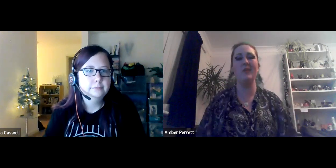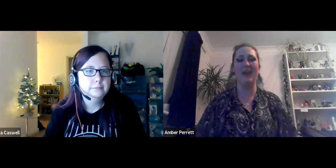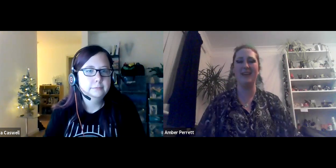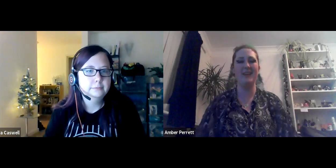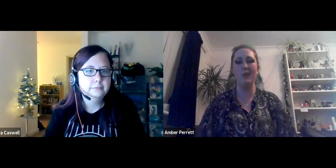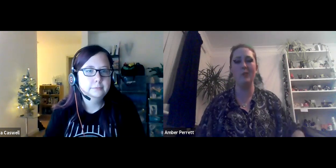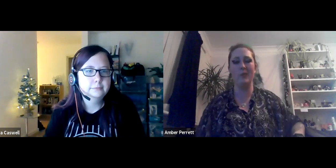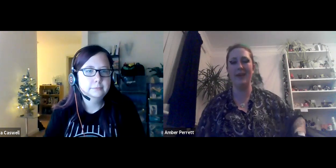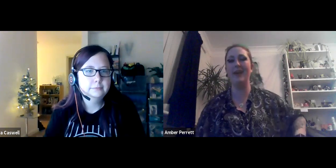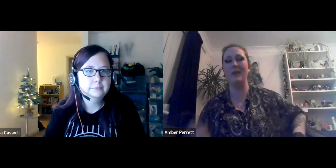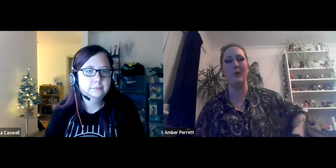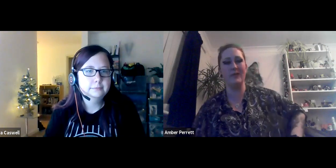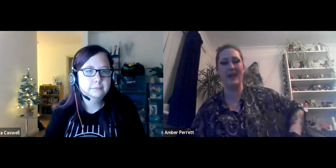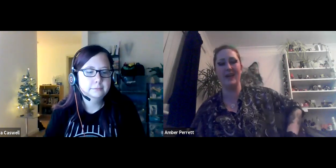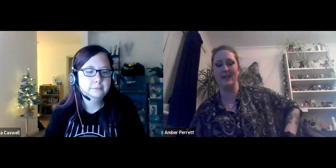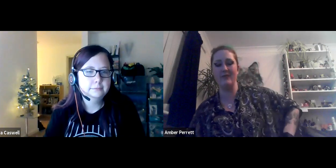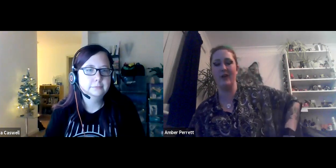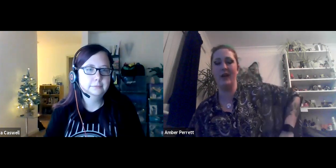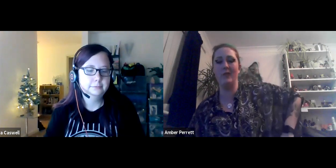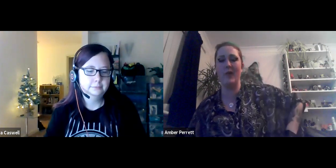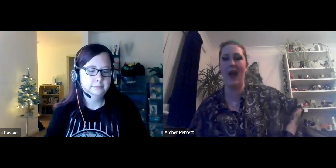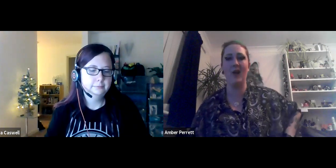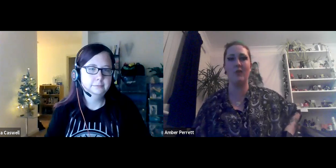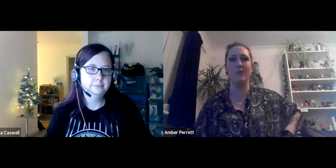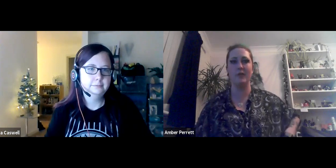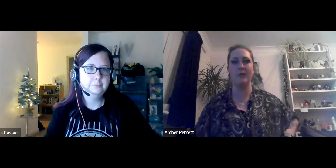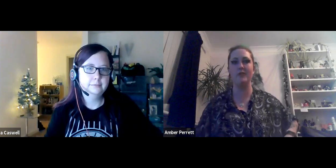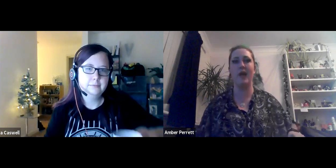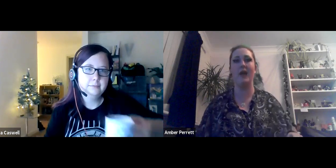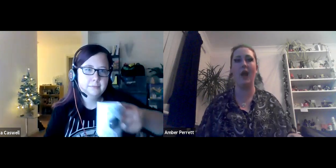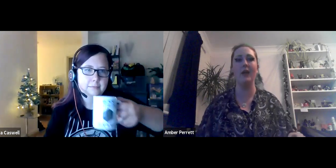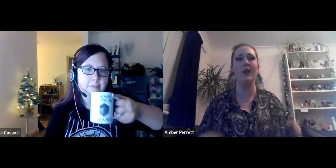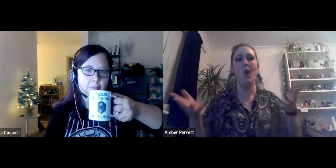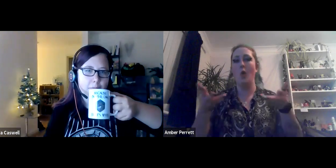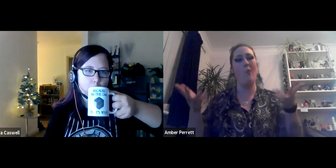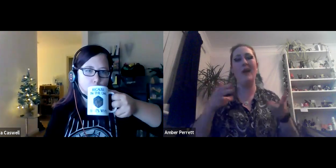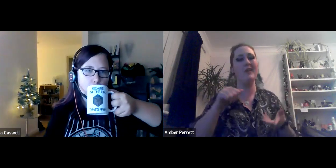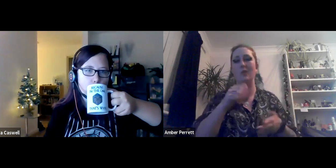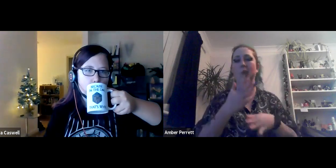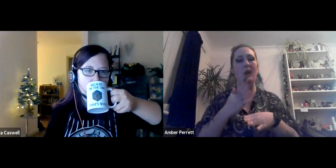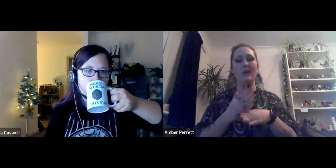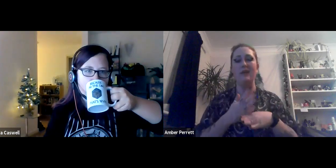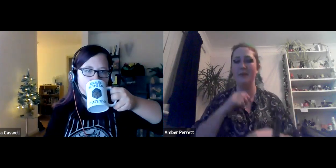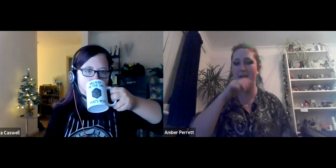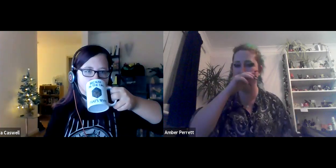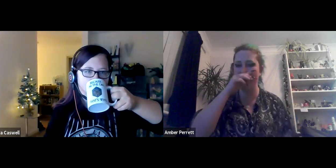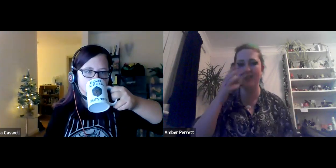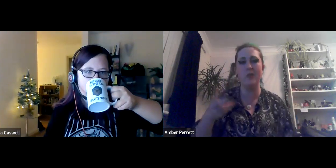like no one will get, like Laura was saying in a different one, like no one will get angry with you if you say like where do you work, because they're so